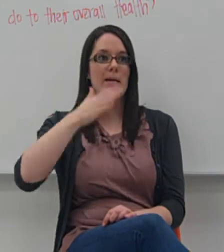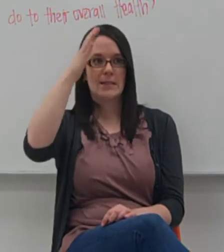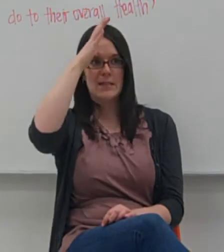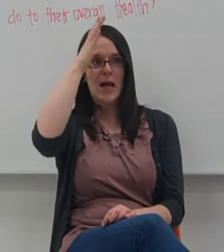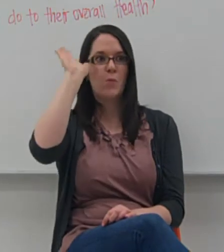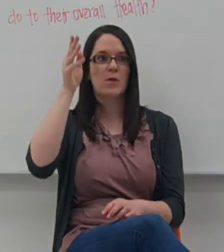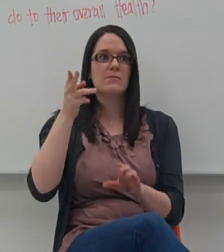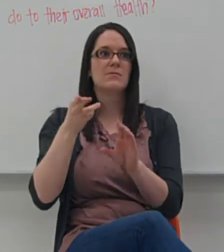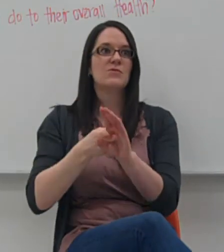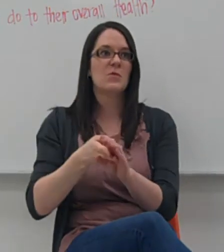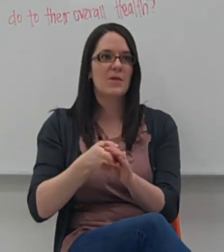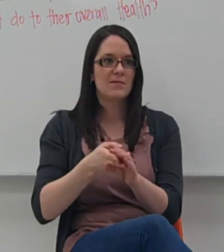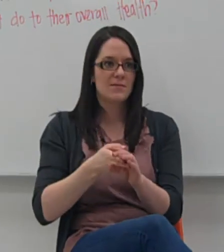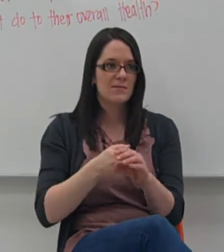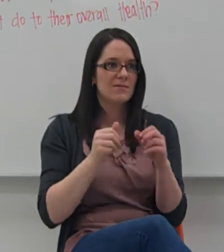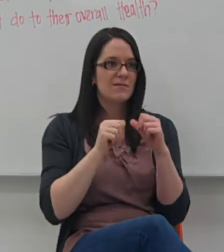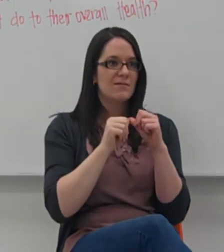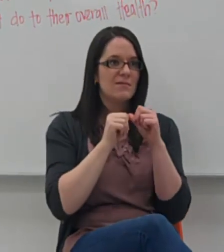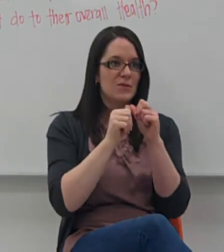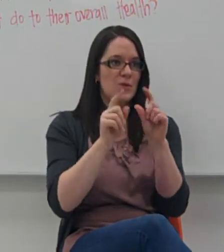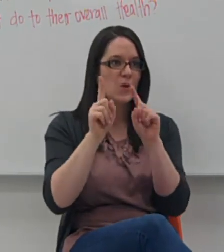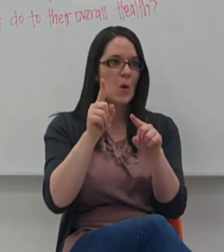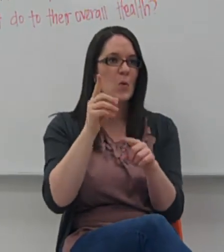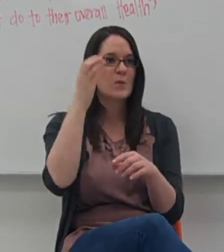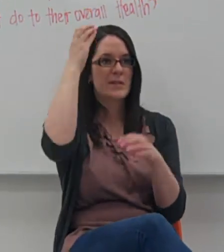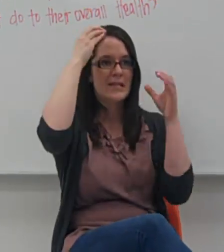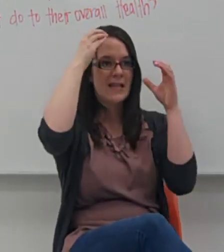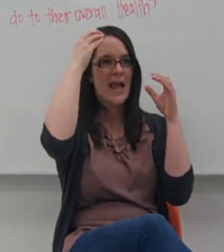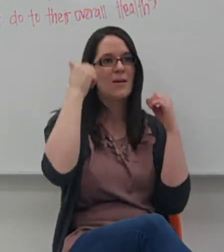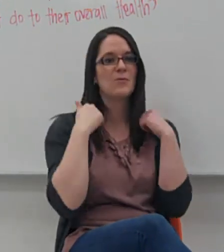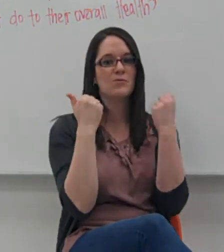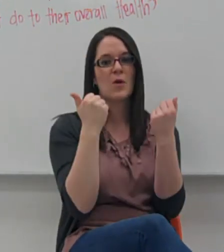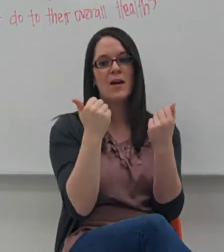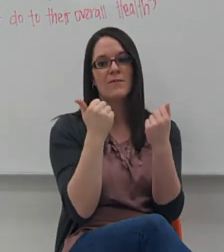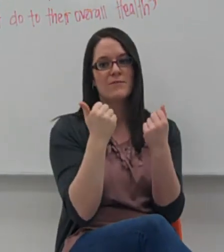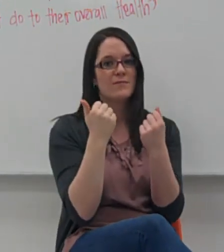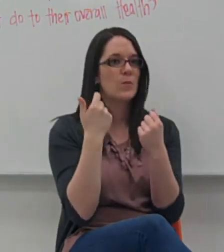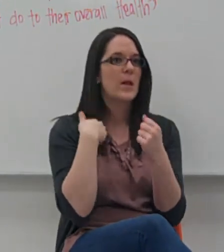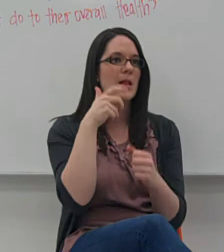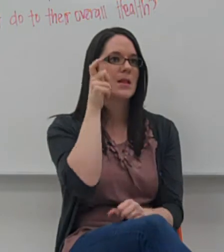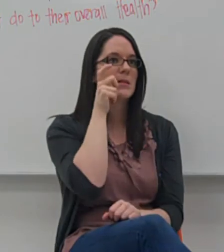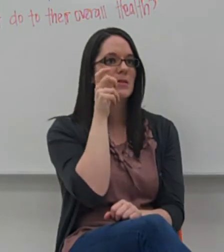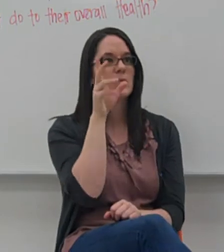Dave Ramsey CDs. Horrible. All the way up. I have it memorized.